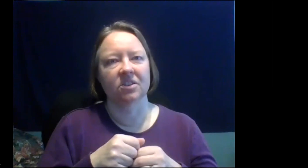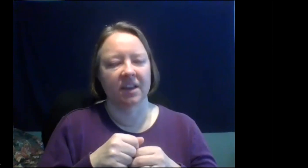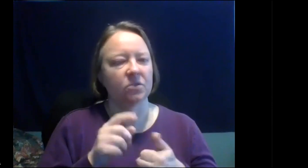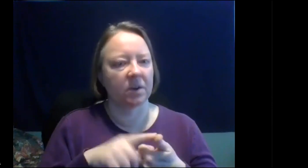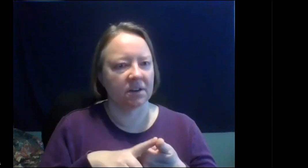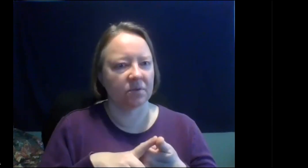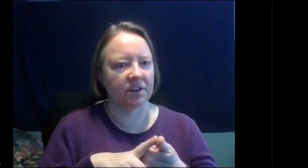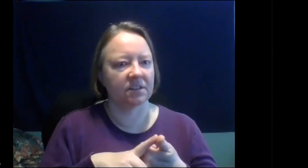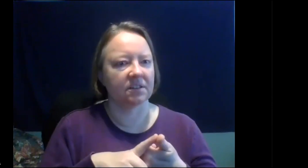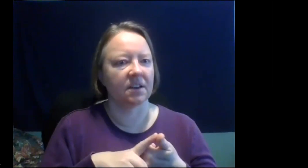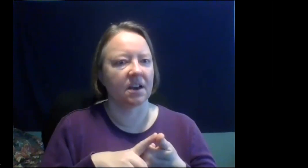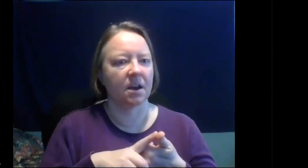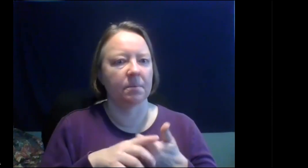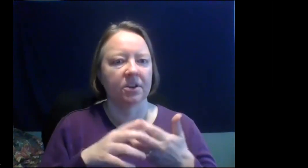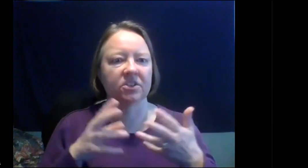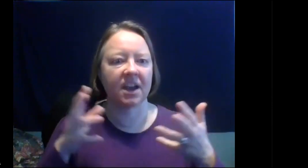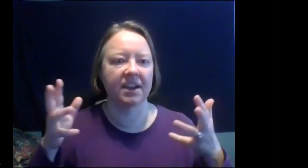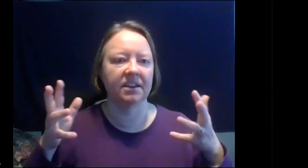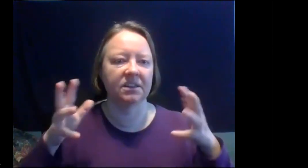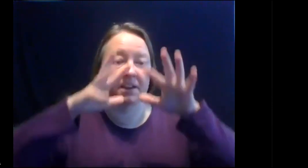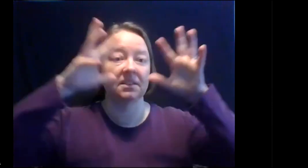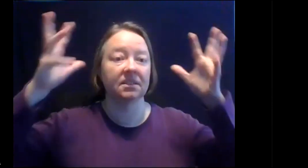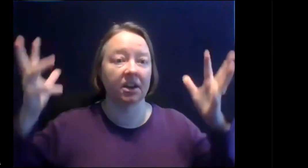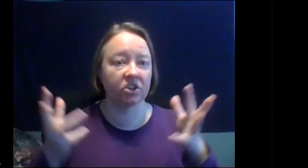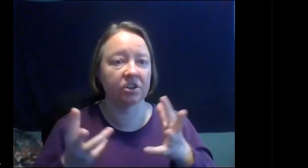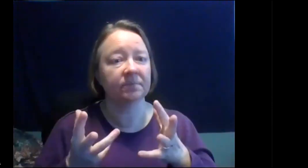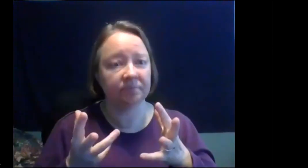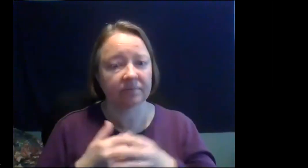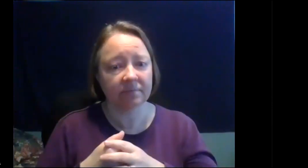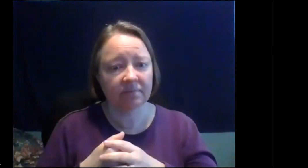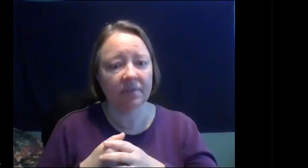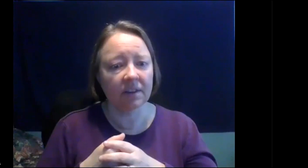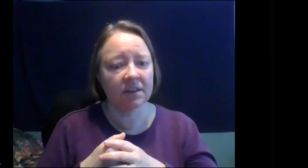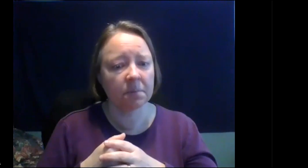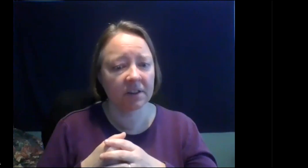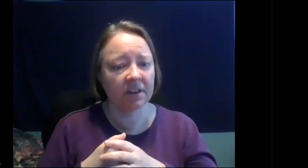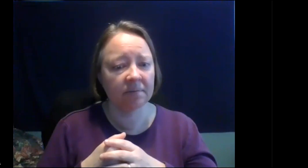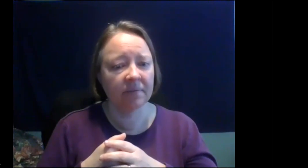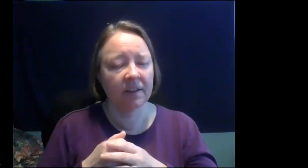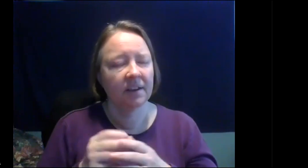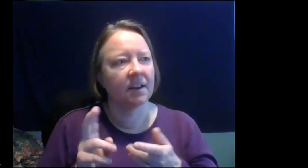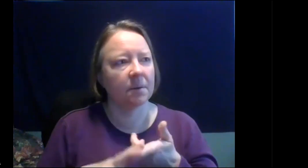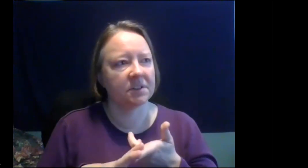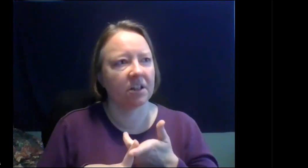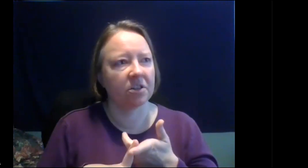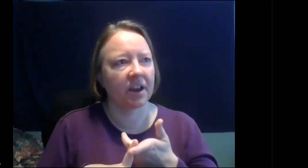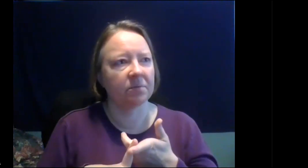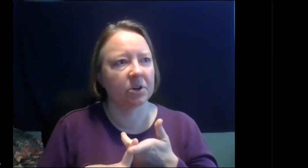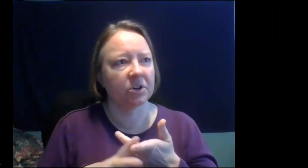So that's one difference. Their signing space is larger, typically, is another thing I've